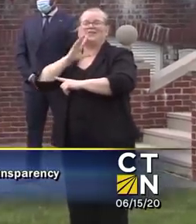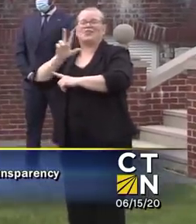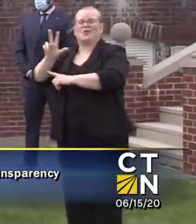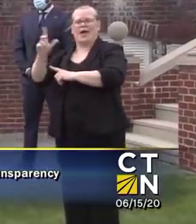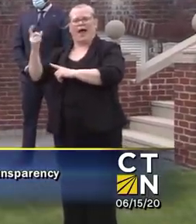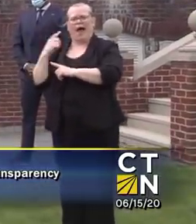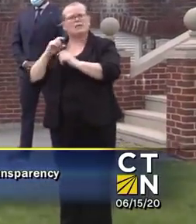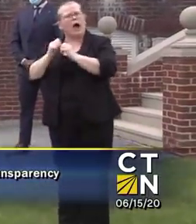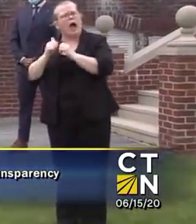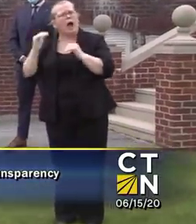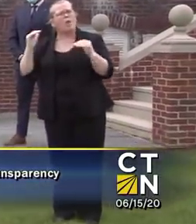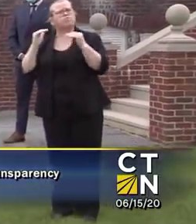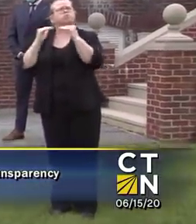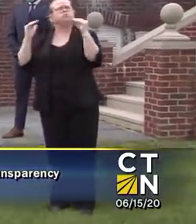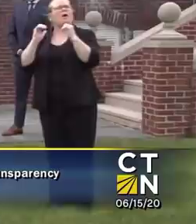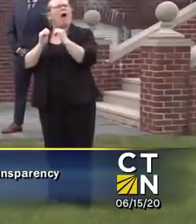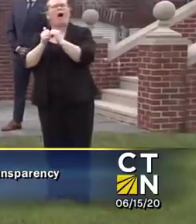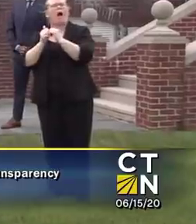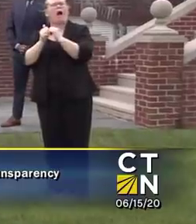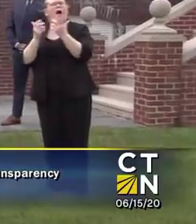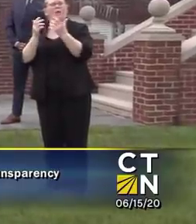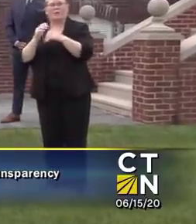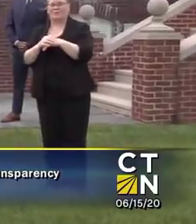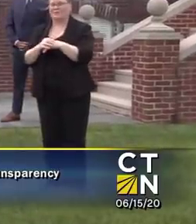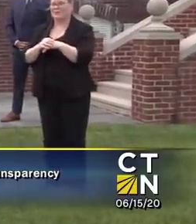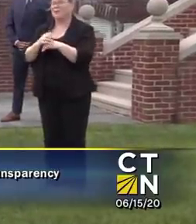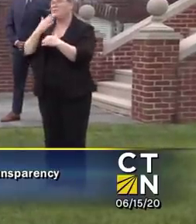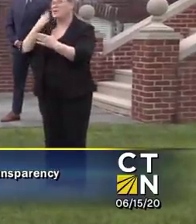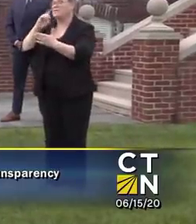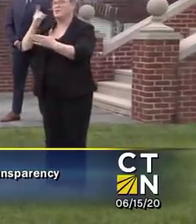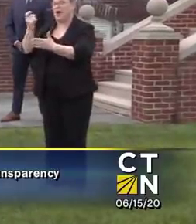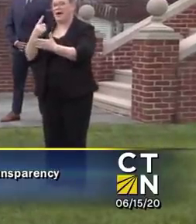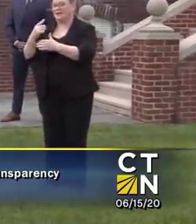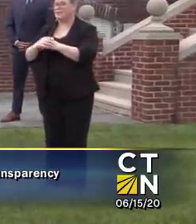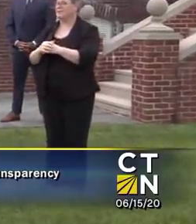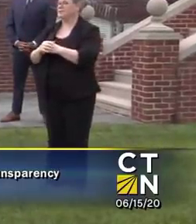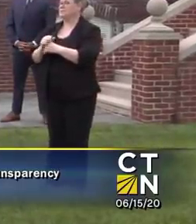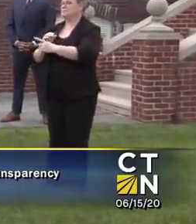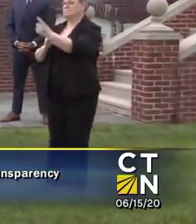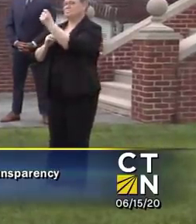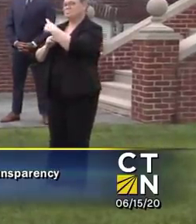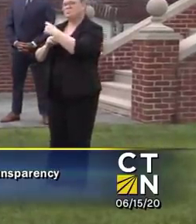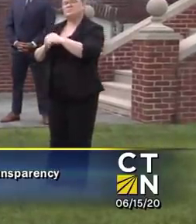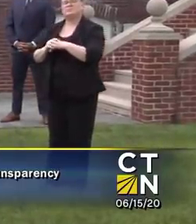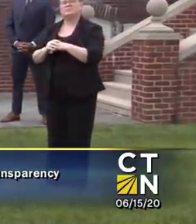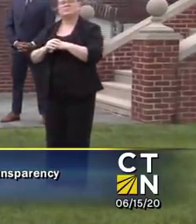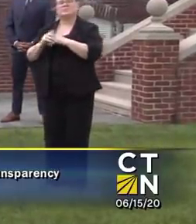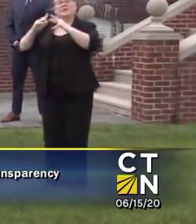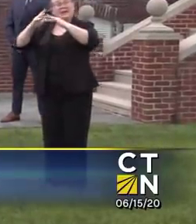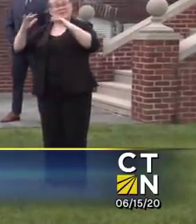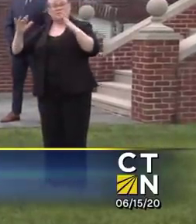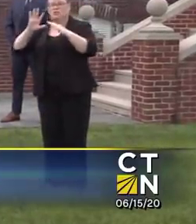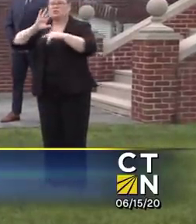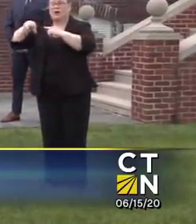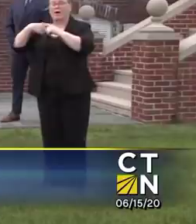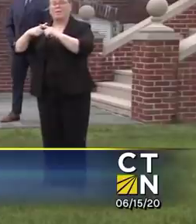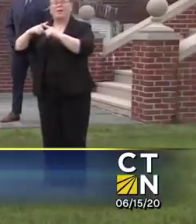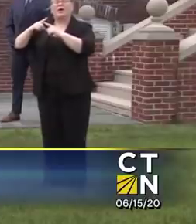front, how do we appeal to minorities when wanting to recruit them to say, hey, come be part of the police force?